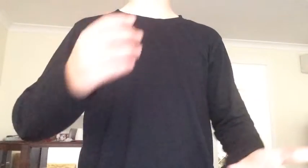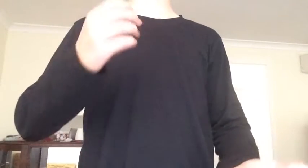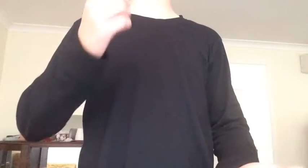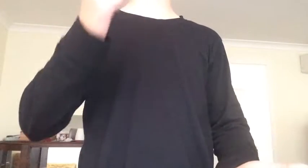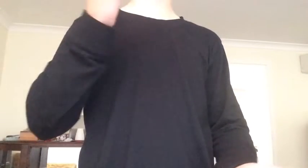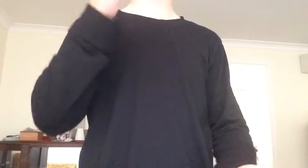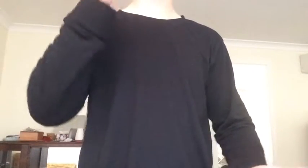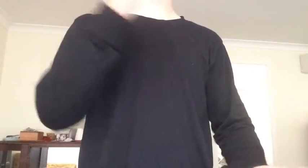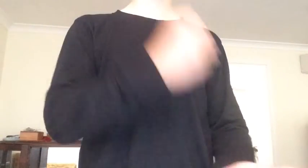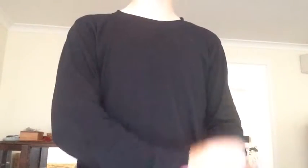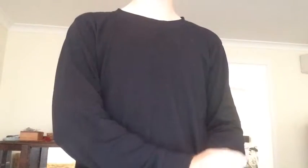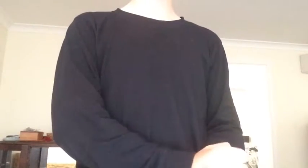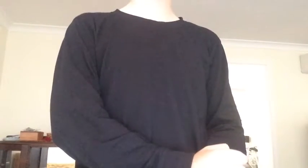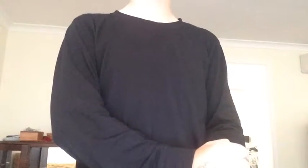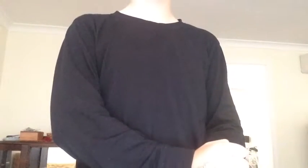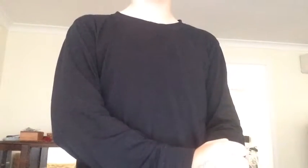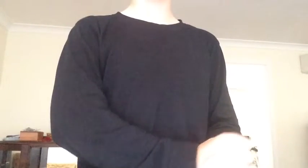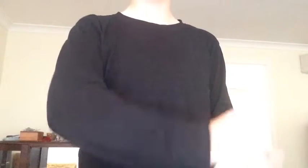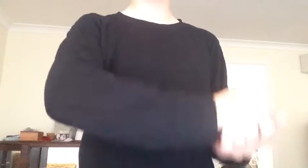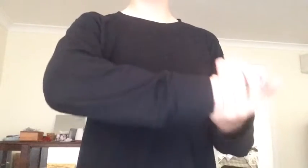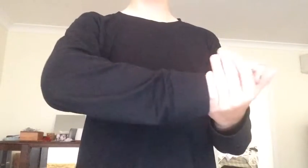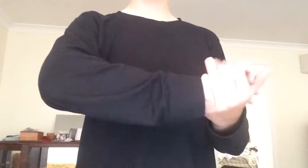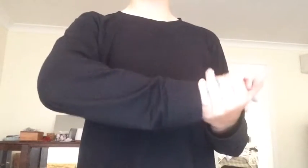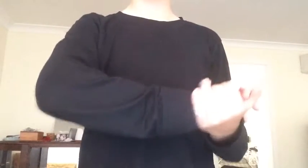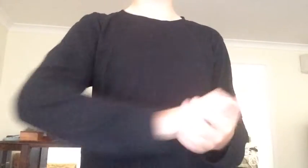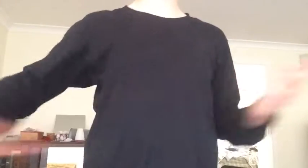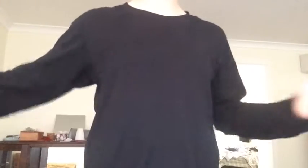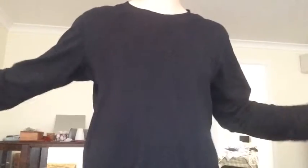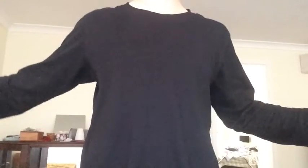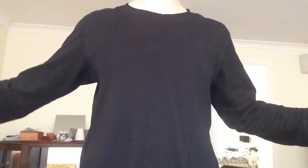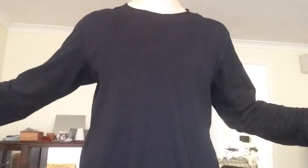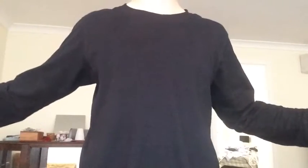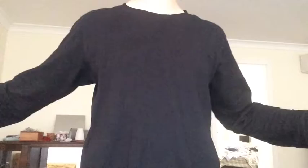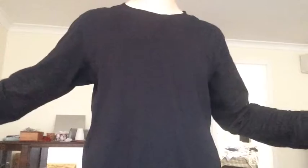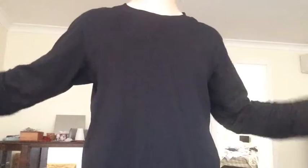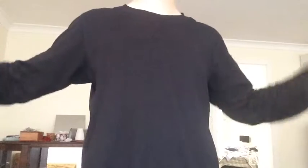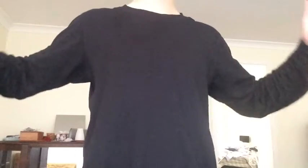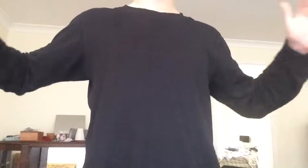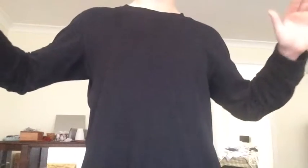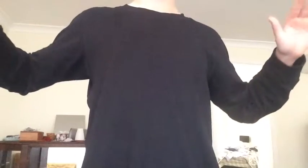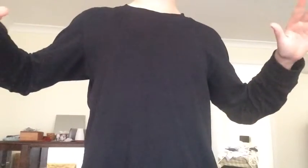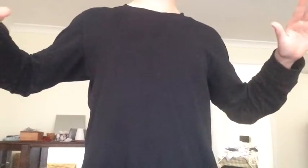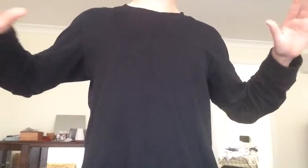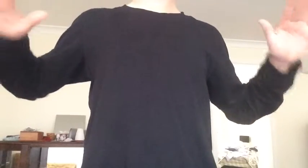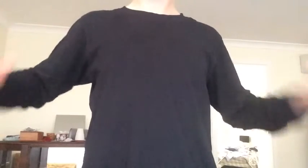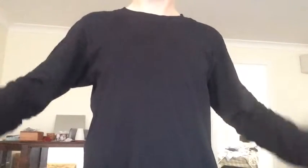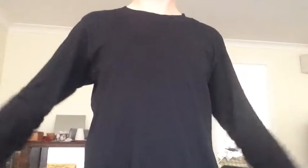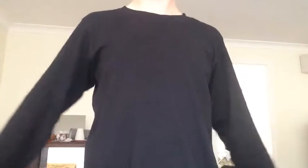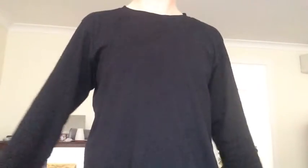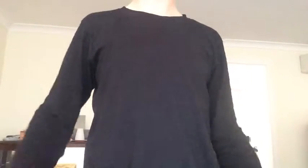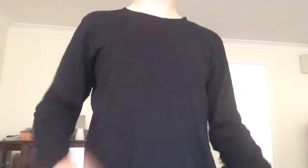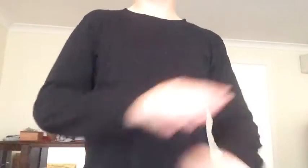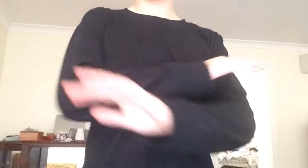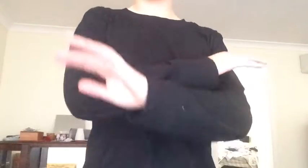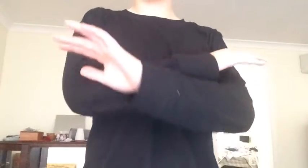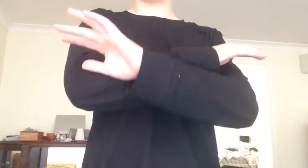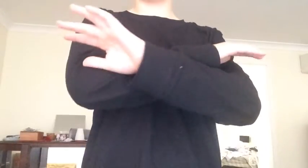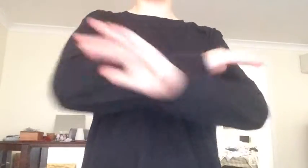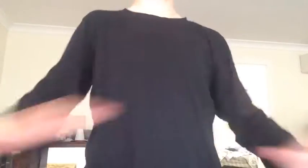But yeah, so I'm recording this before the semi-finals, so I have no idea what's going to happen. But yeah, the World Cup's been full of heaps